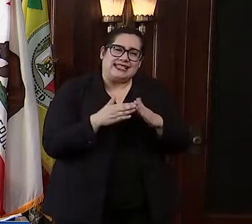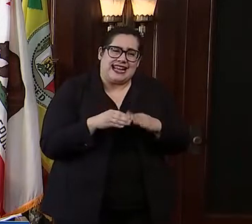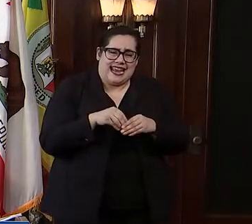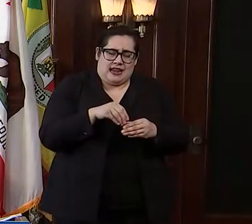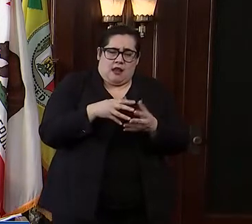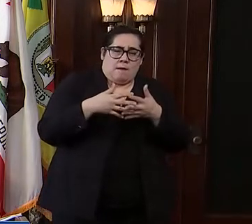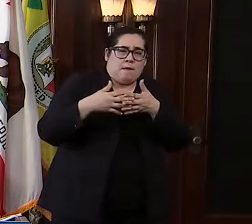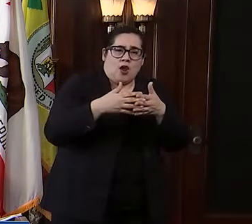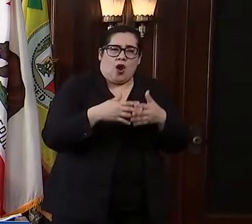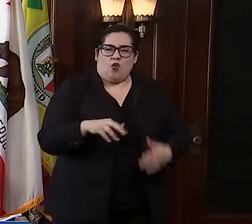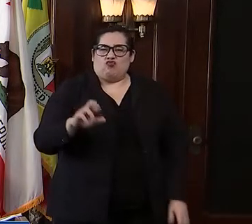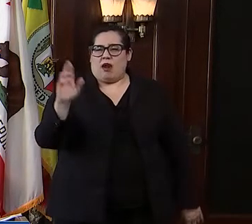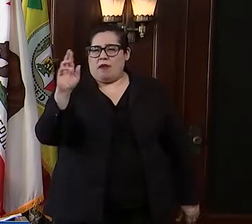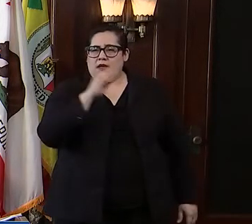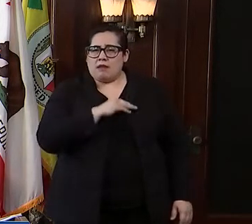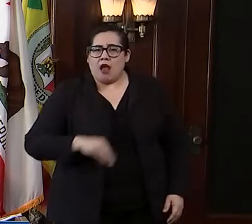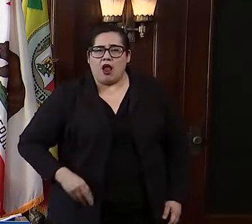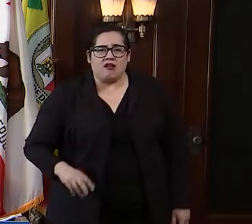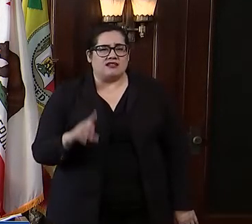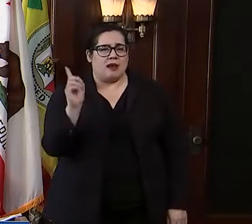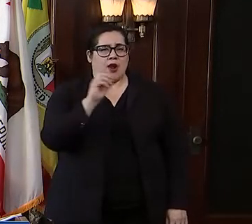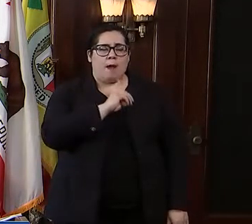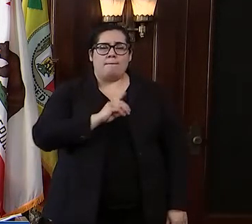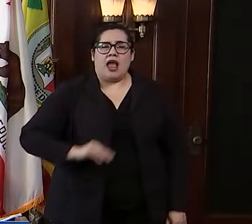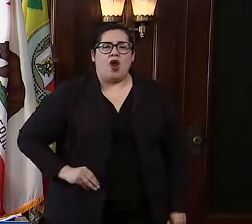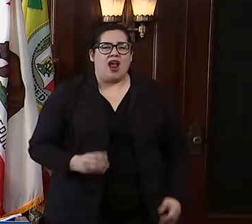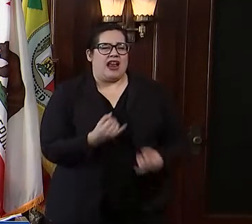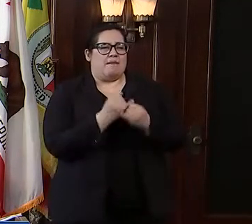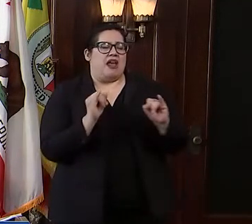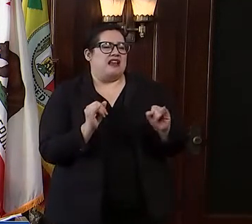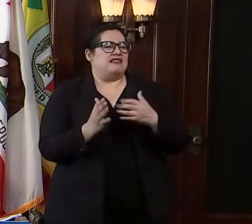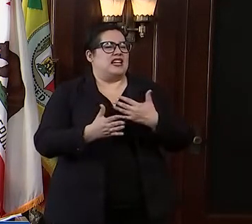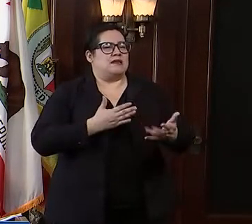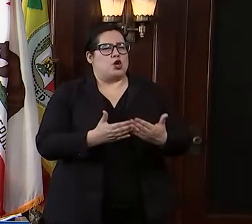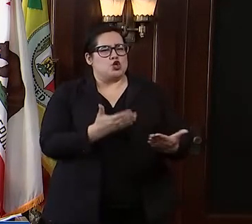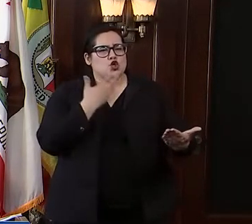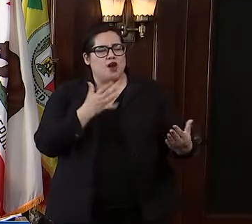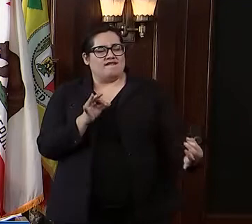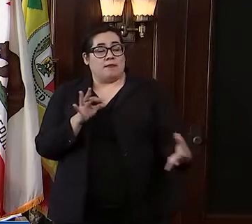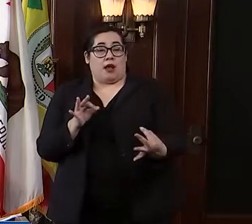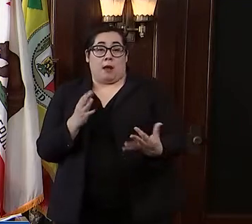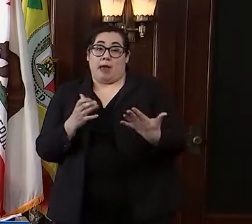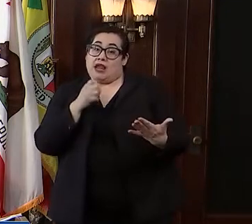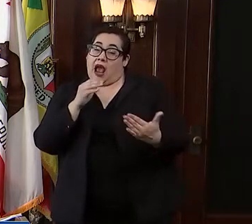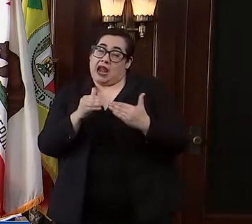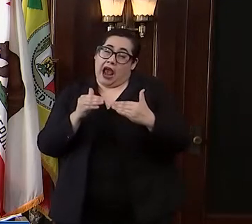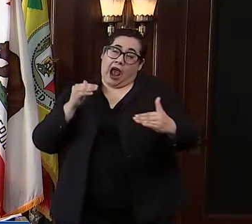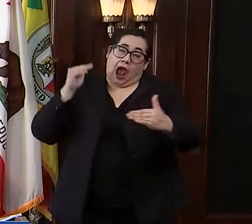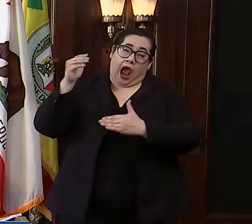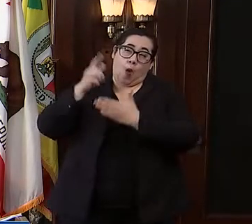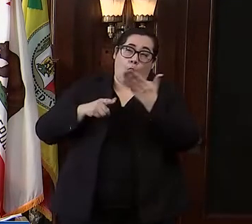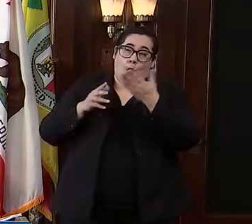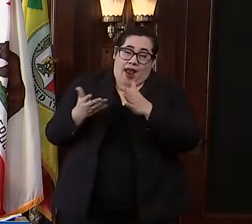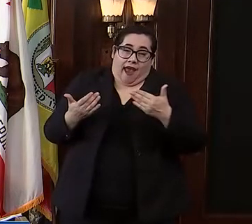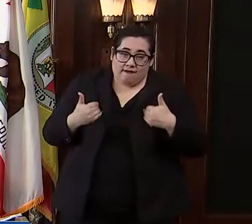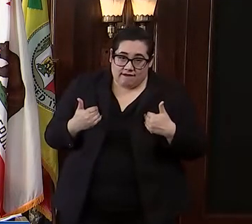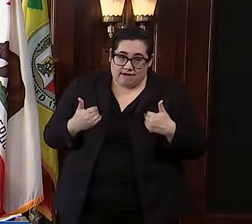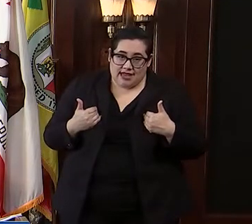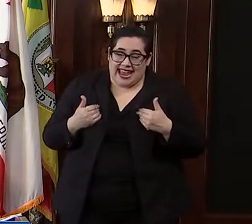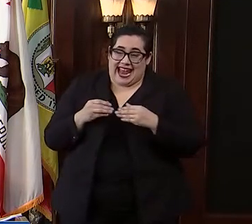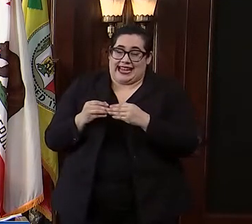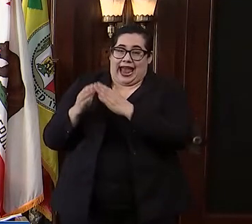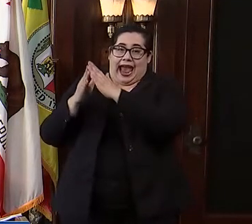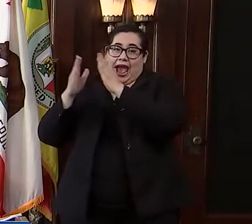America, Republican mayors, Democratic mayors, independent mayors, and we're getting good feedback. It may not be as high as what we have in the